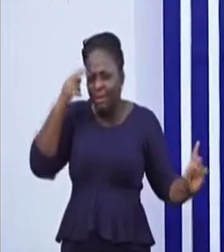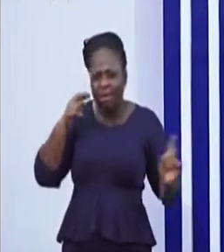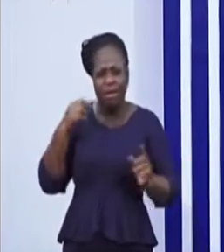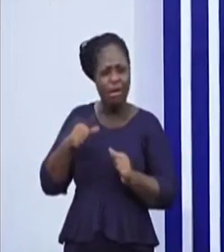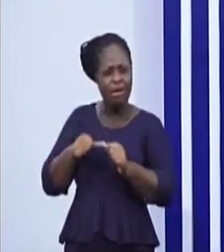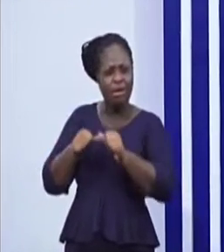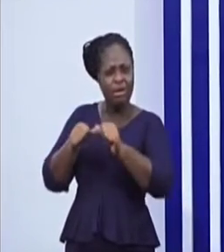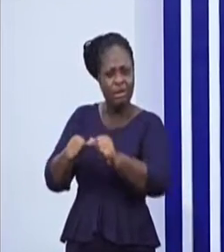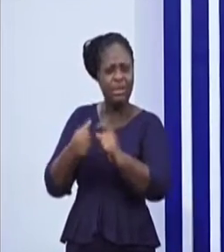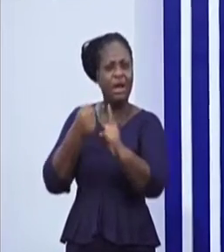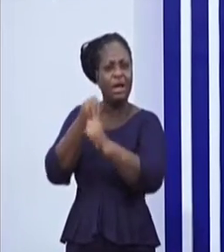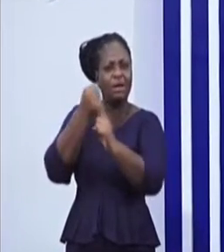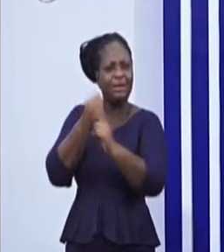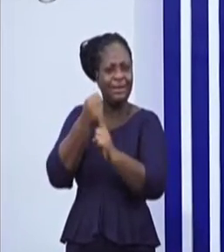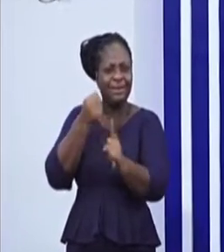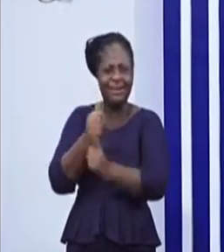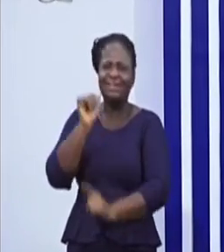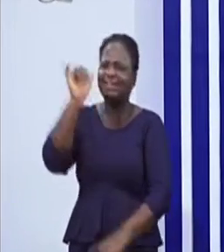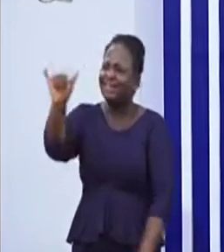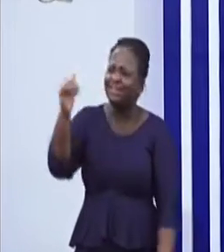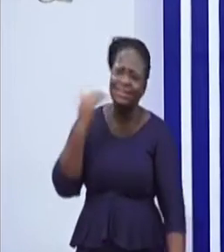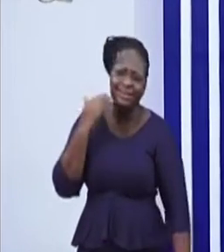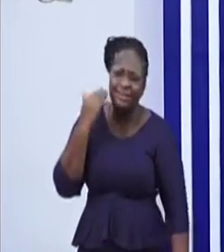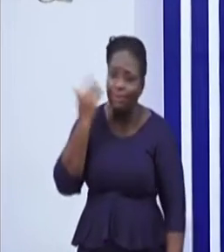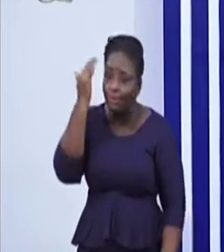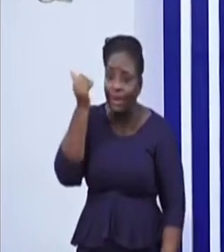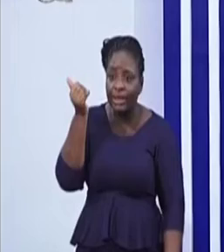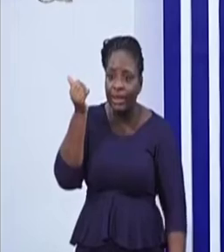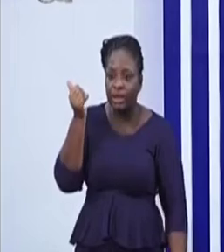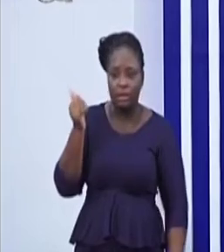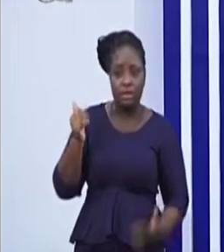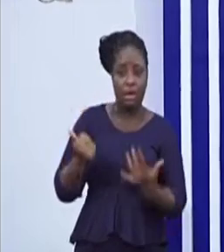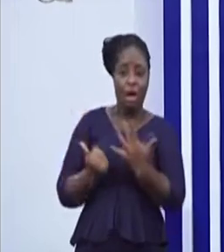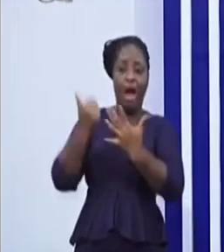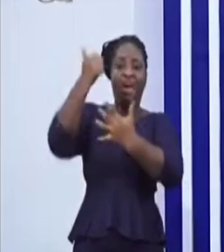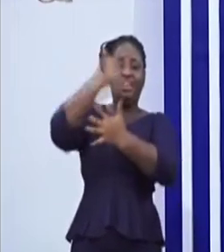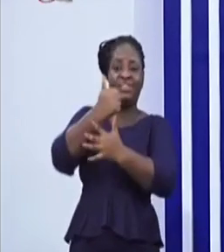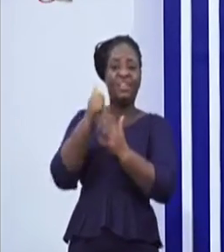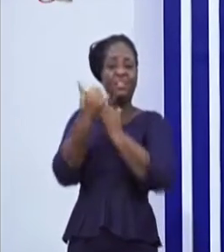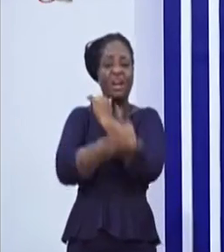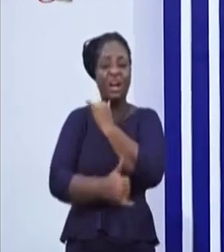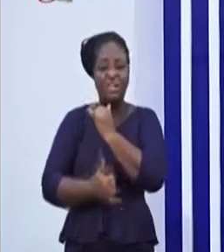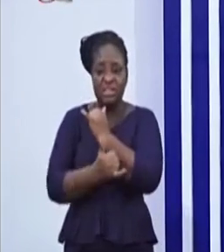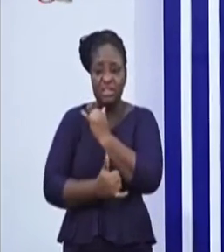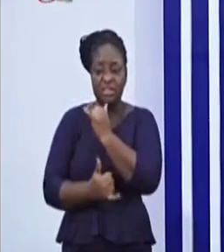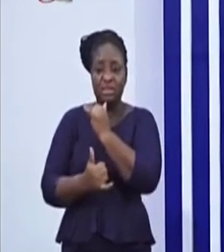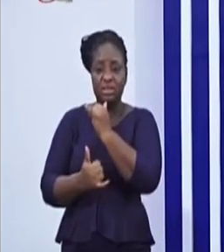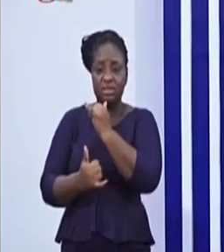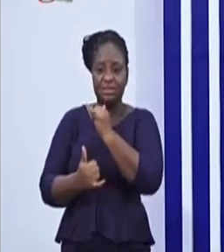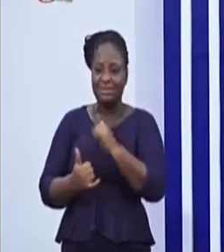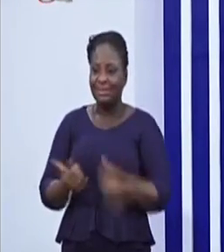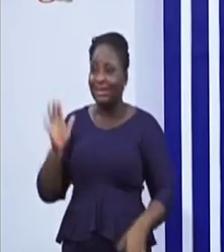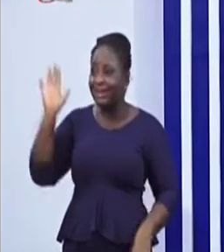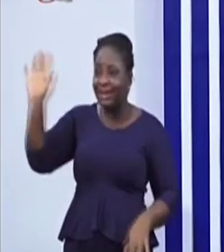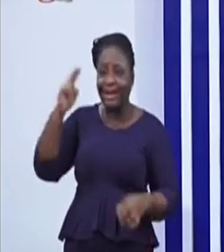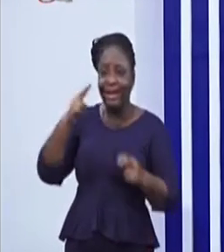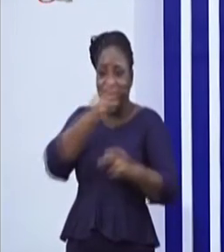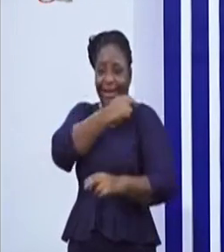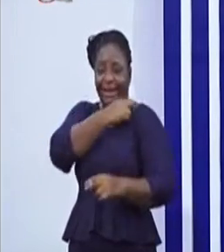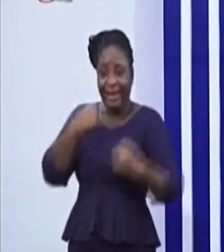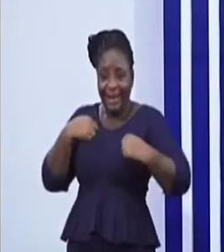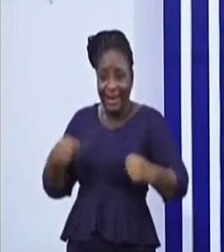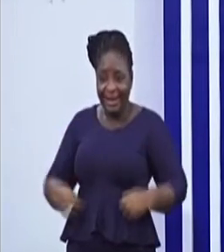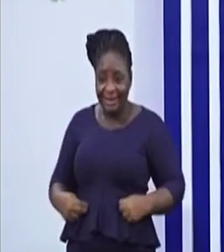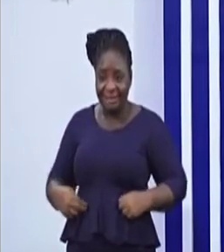continue advocating for stay at home is this. Even in the most advanced countries, their health infrastructure is not able to cope. And